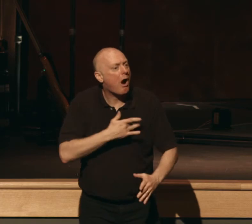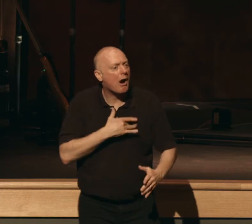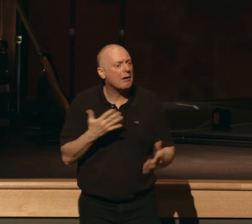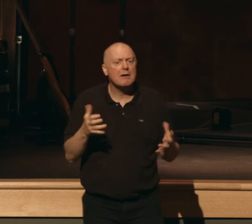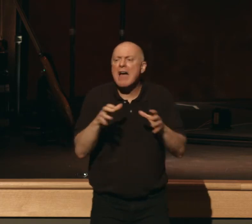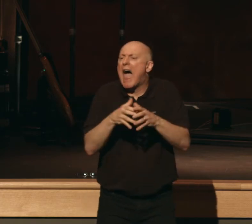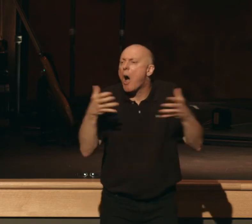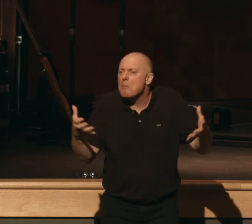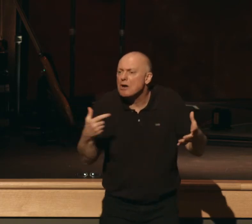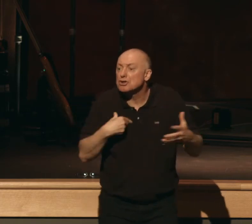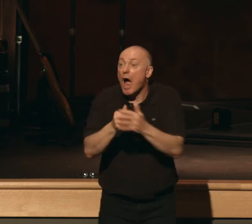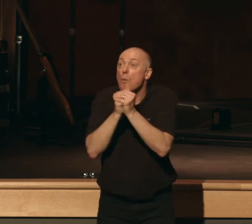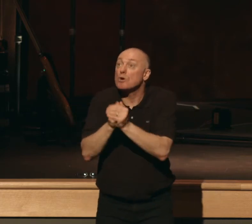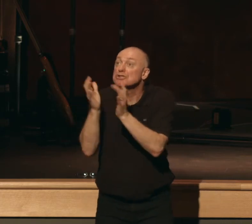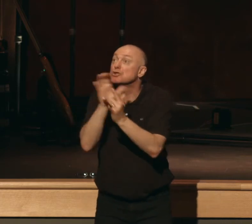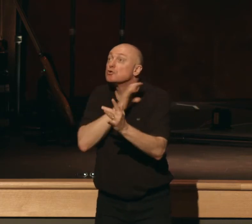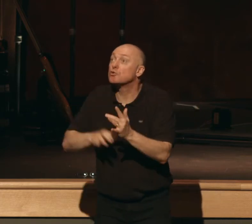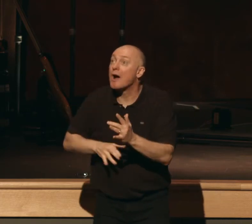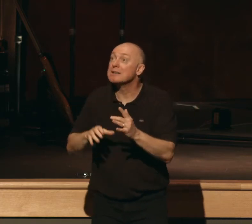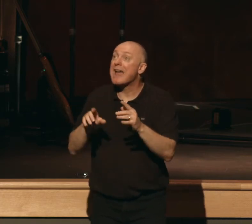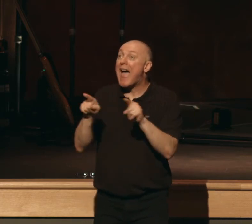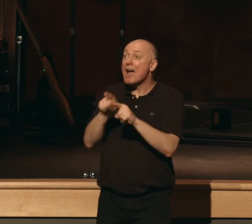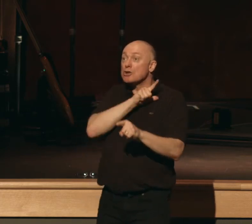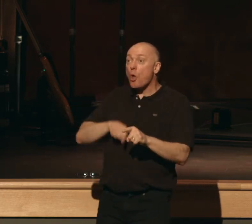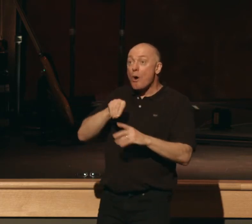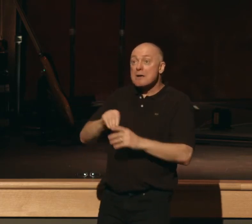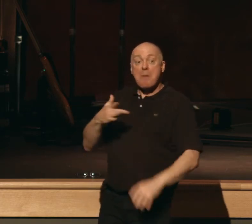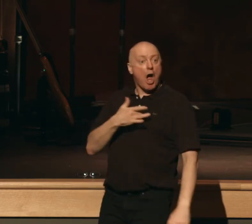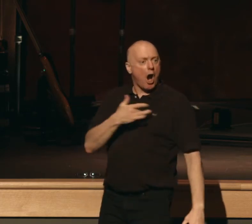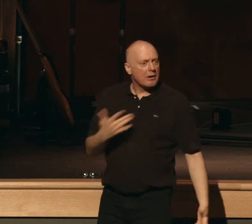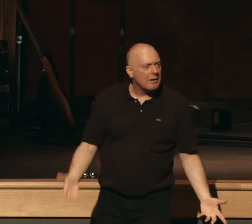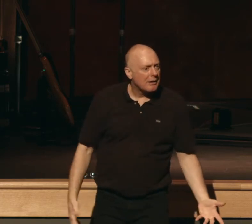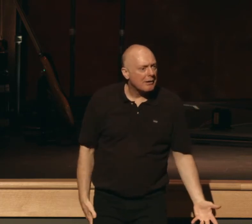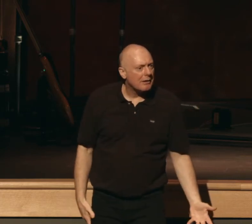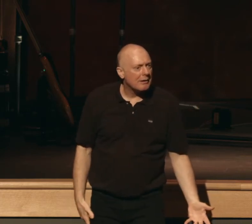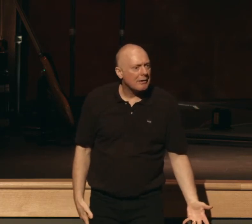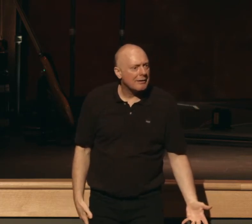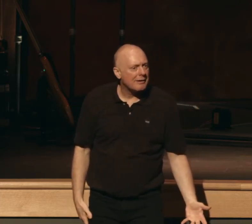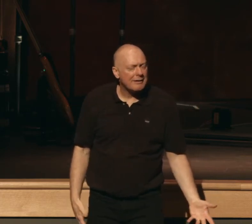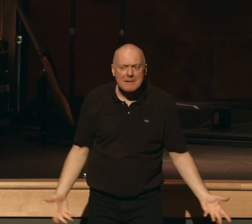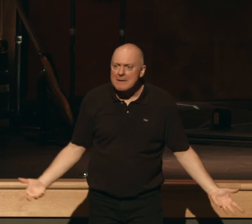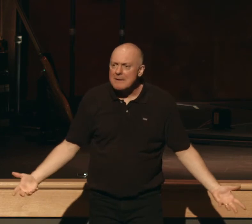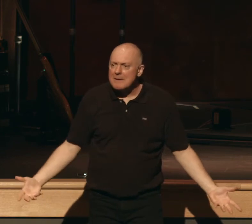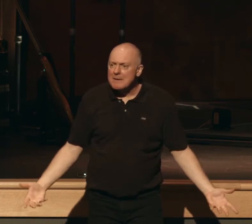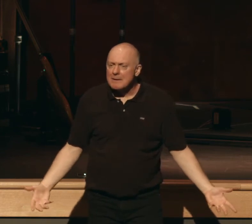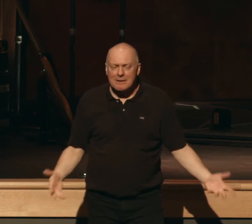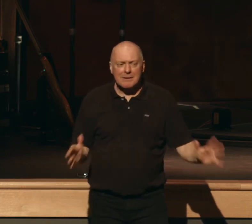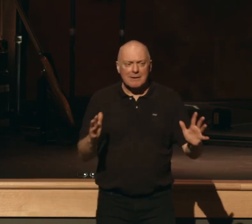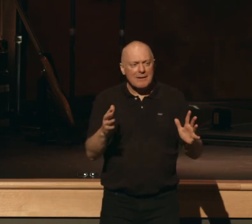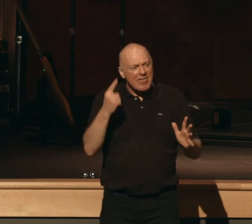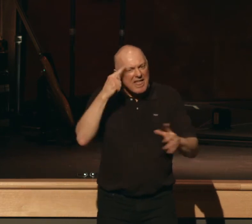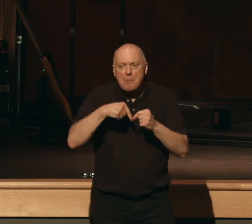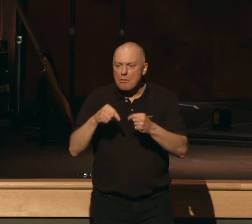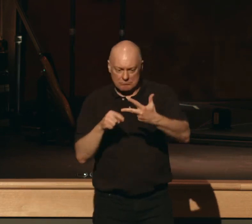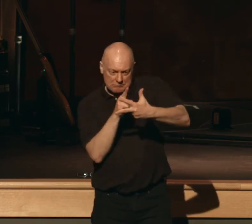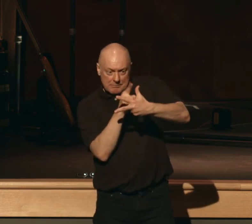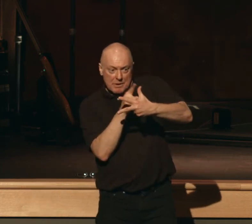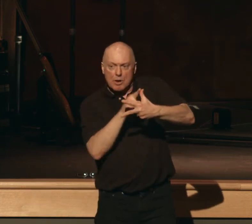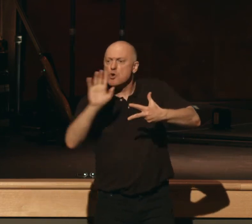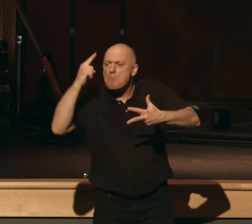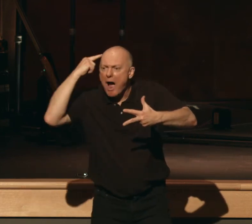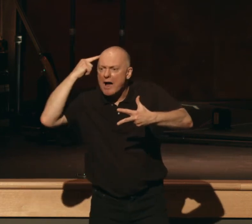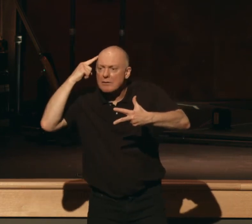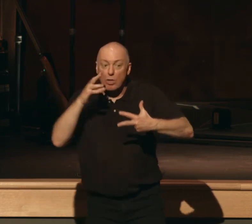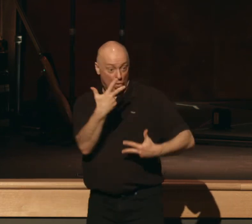To what degree am I worshiping Jesus Christ as Lord in my heart? Let's consider our minds.